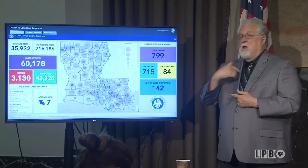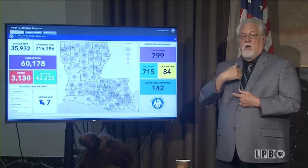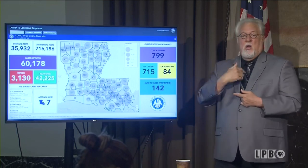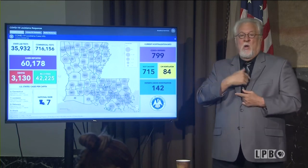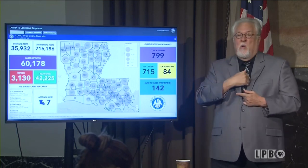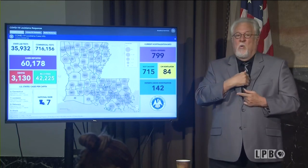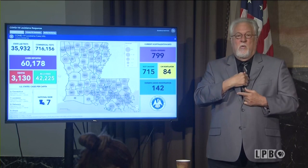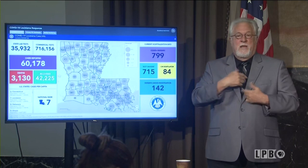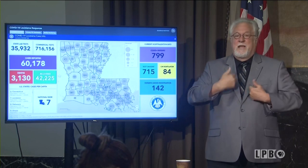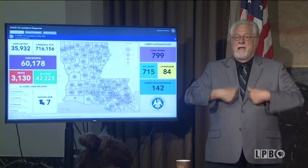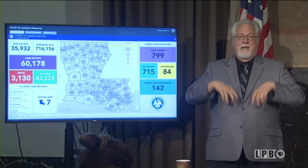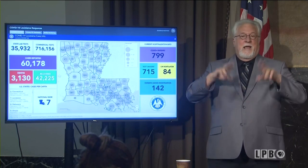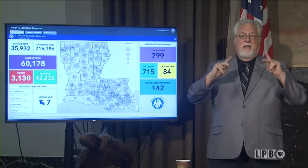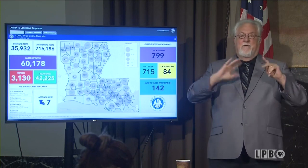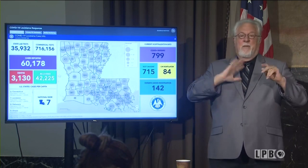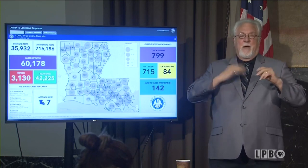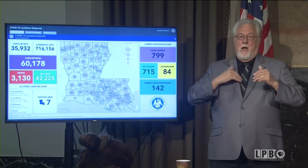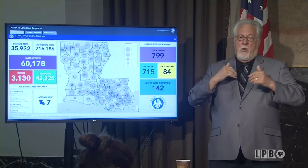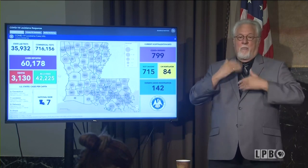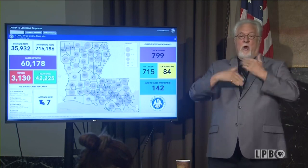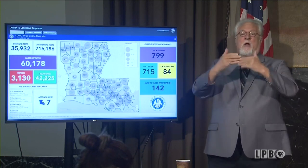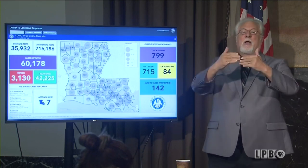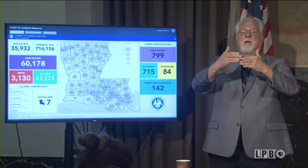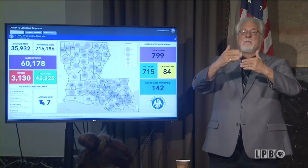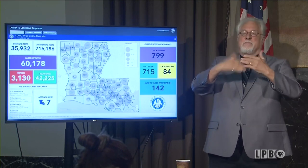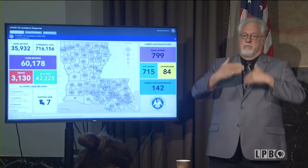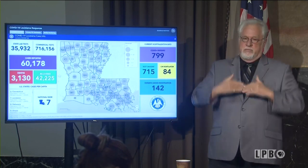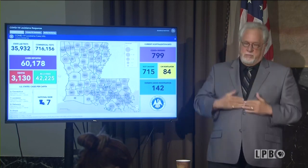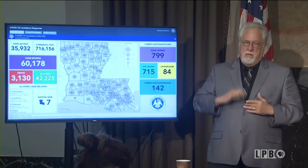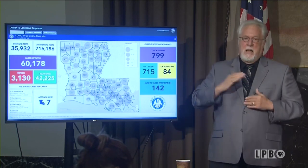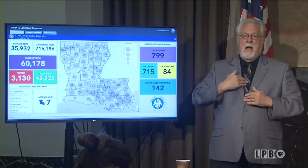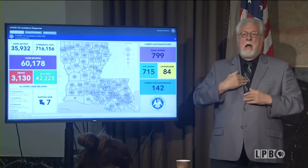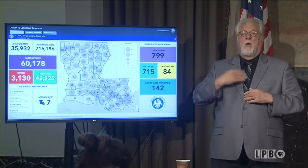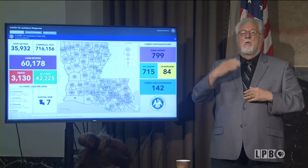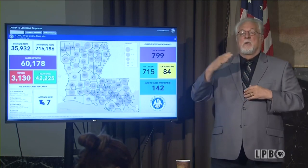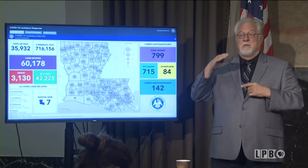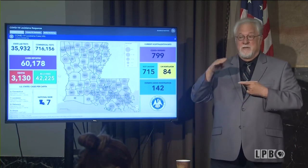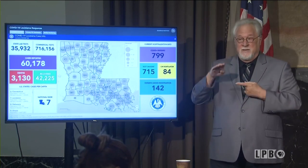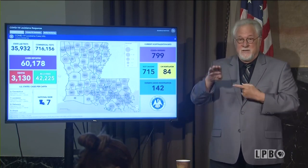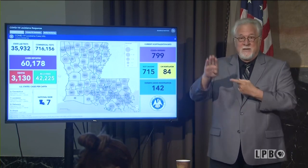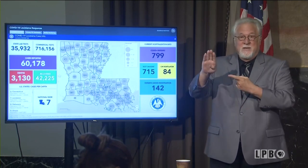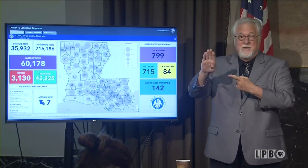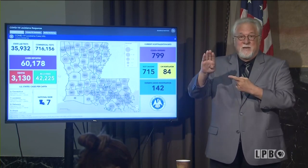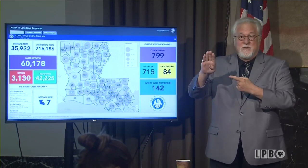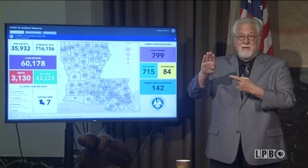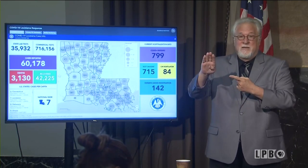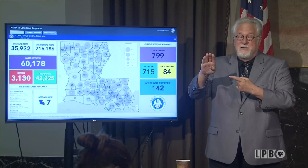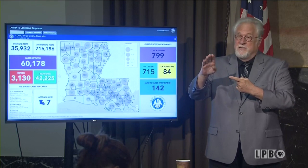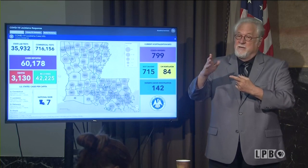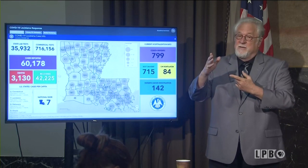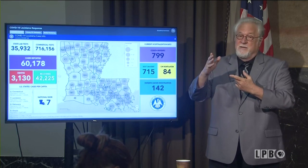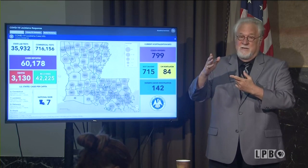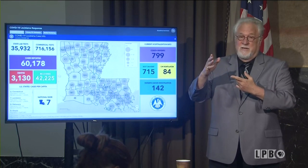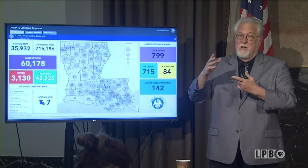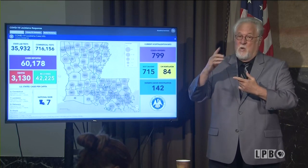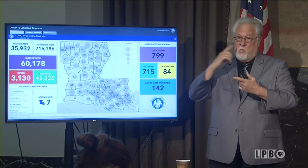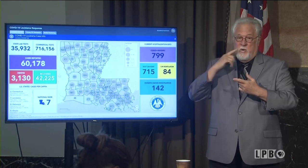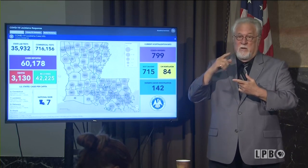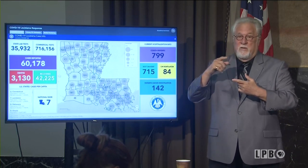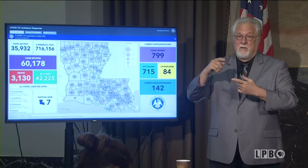the gains that we've made in June, and our trajectory suggests that we're going to give more ground